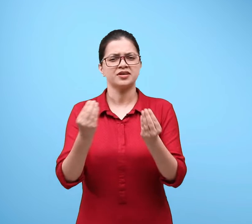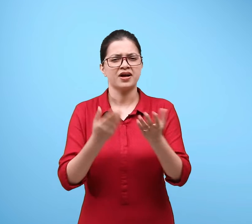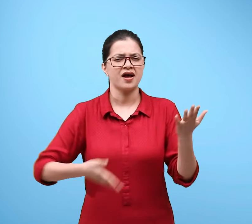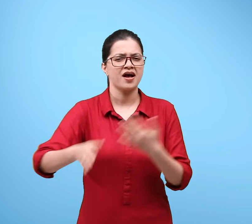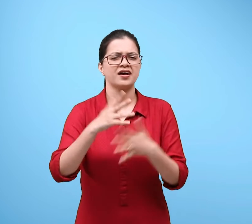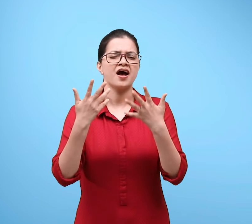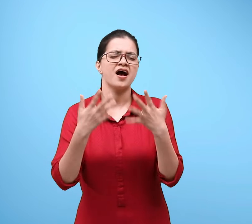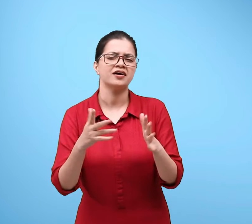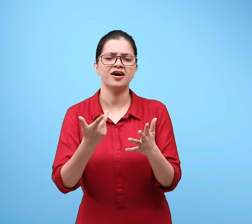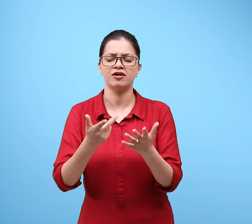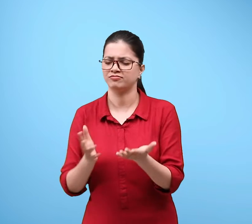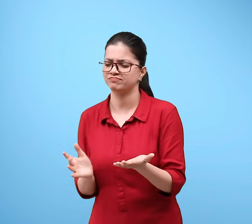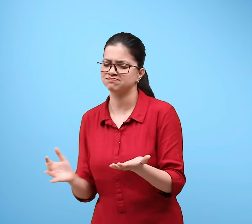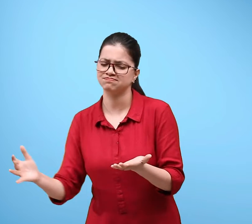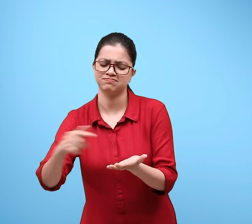Collect samples of vinegar,